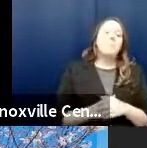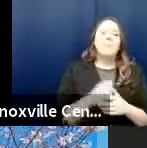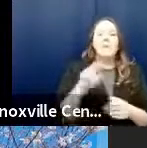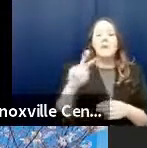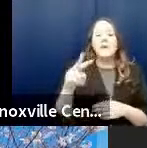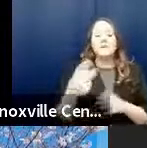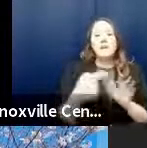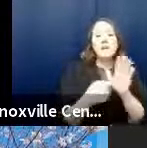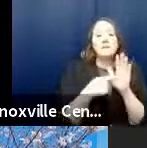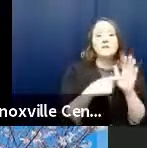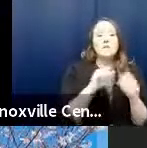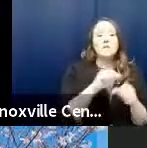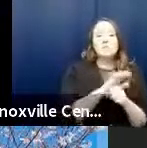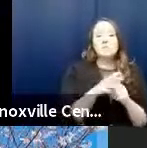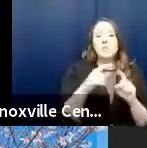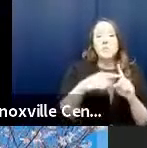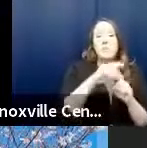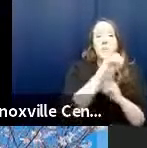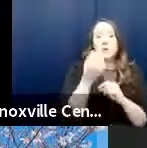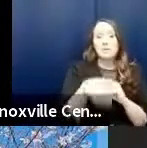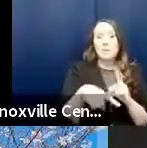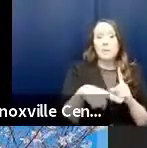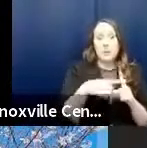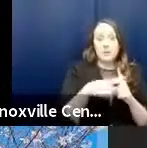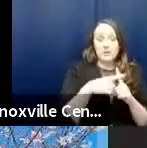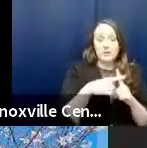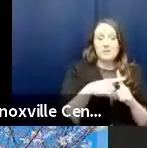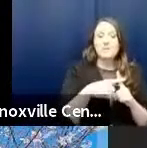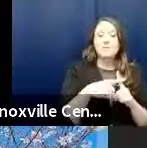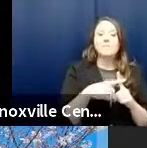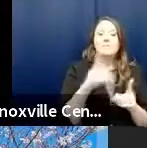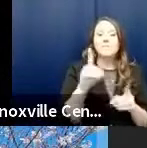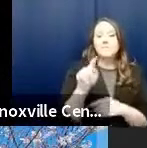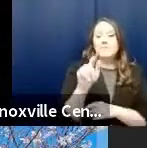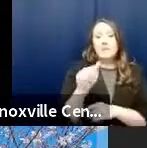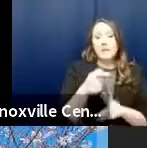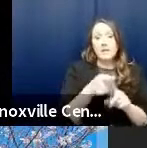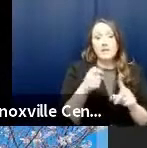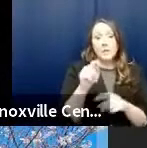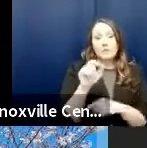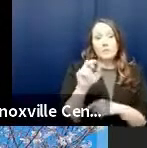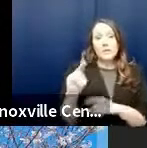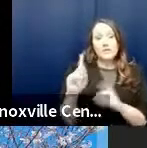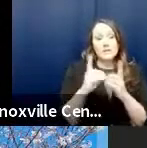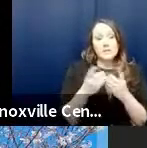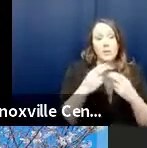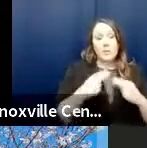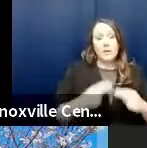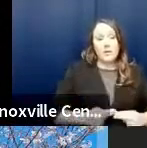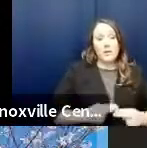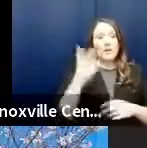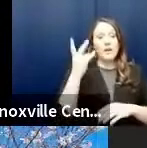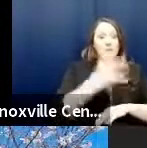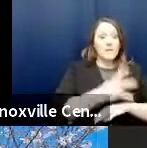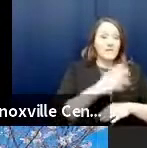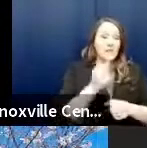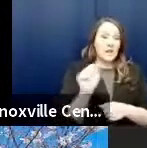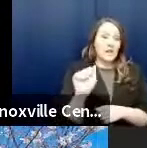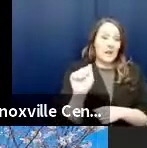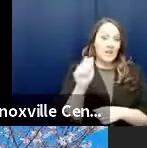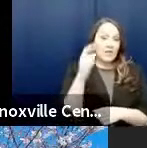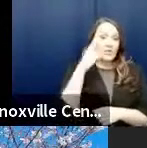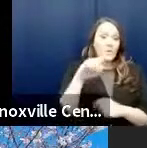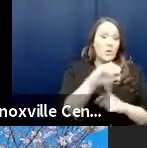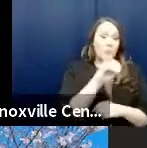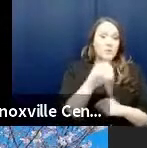for COVID-19. The data is received from the Tennessee Department of Health, and the 7-day average for percent positive in